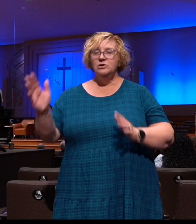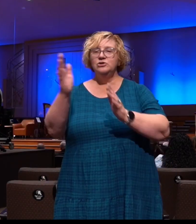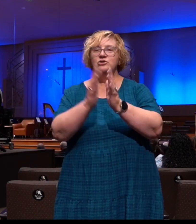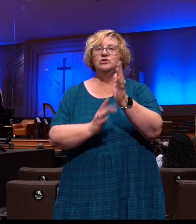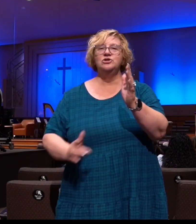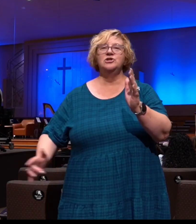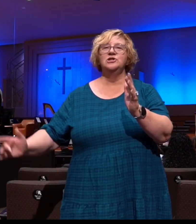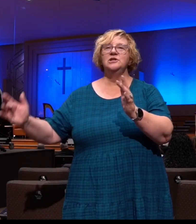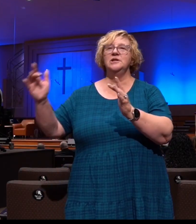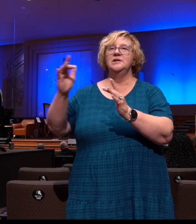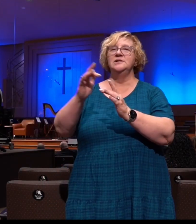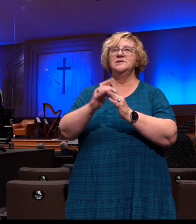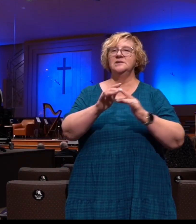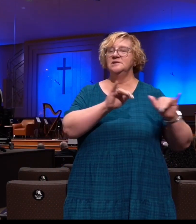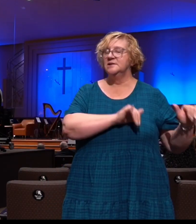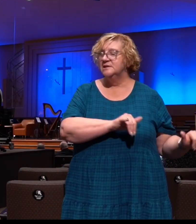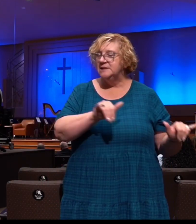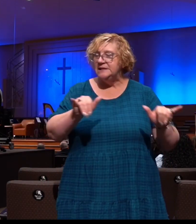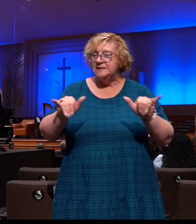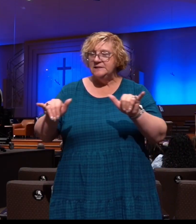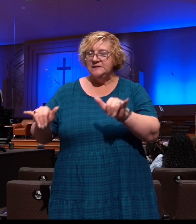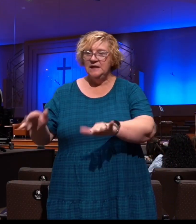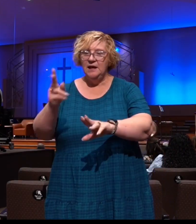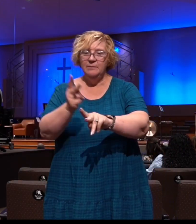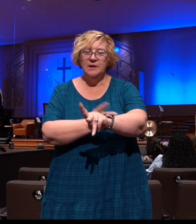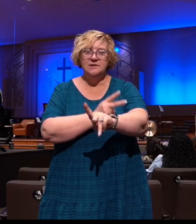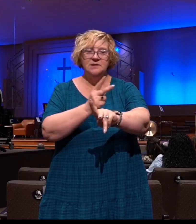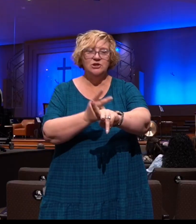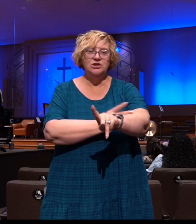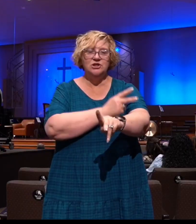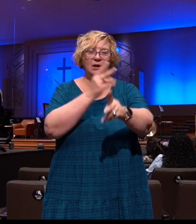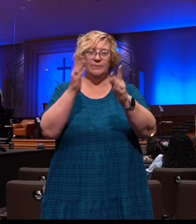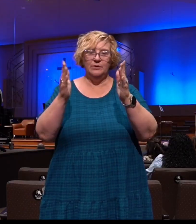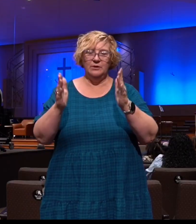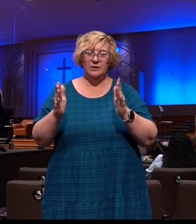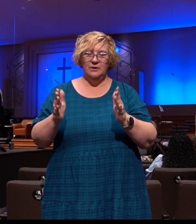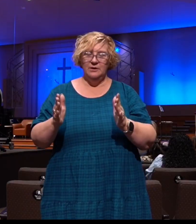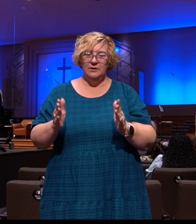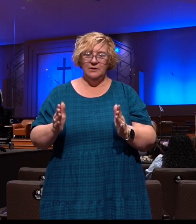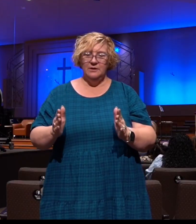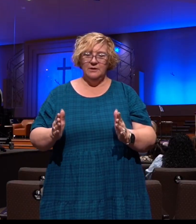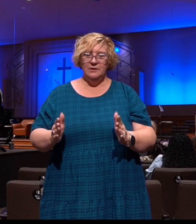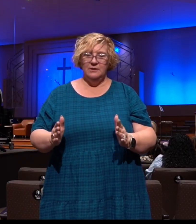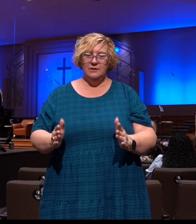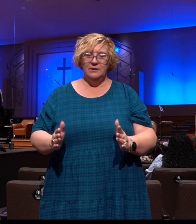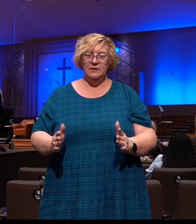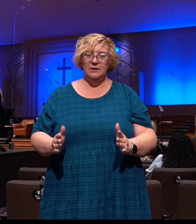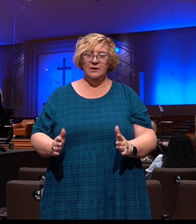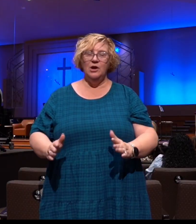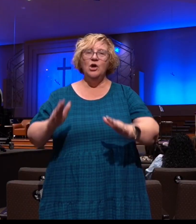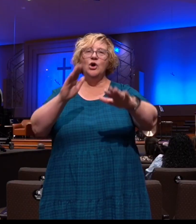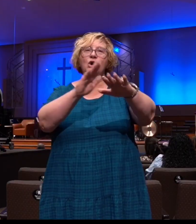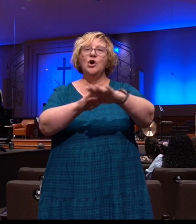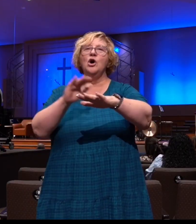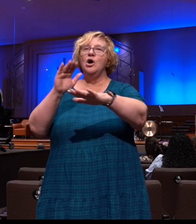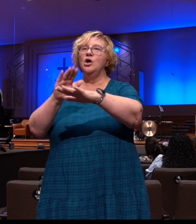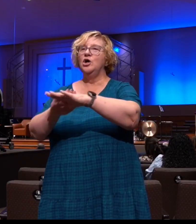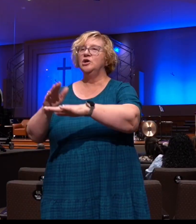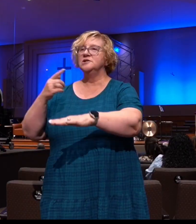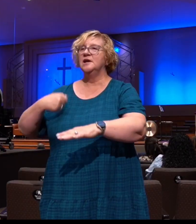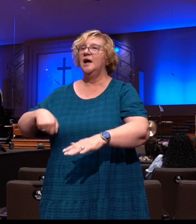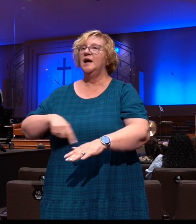The sound of love invites us to come